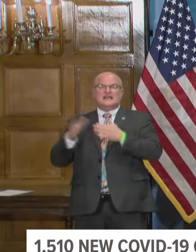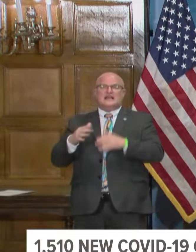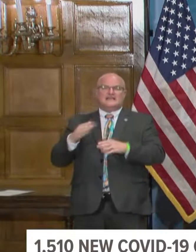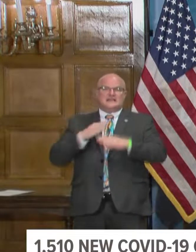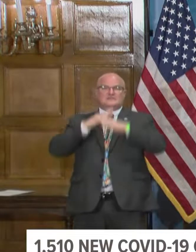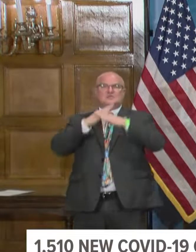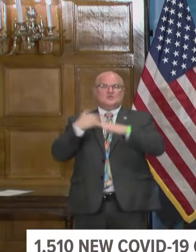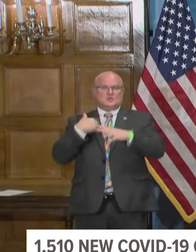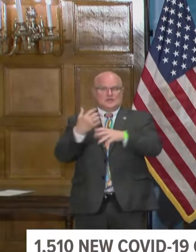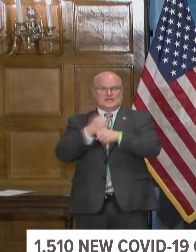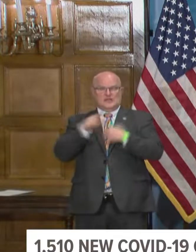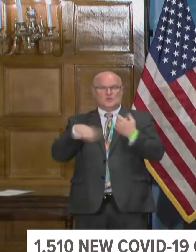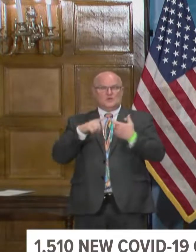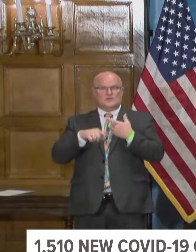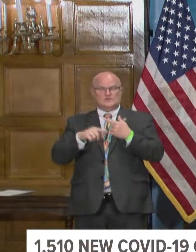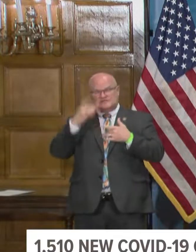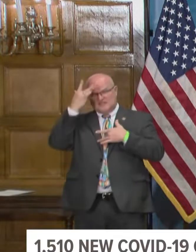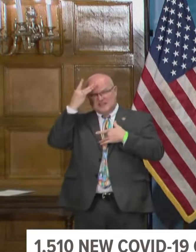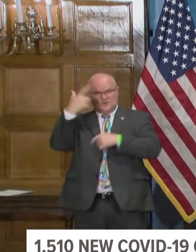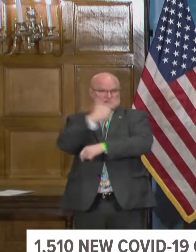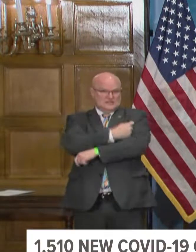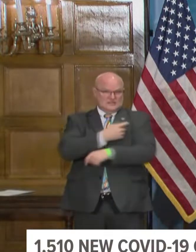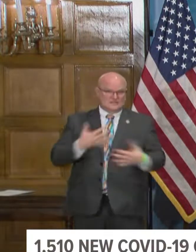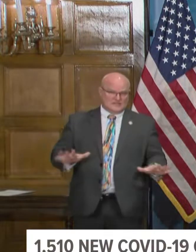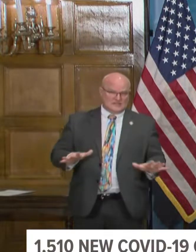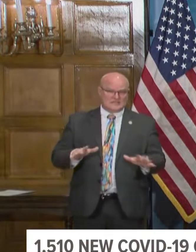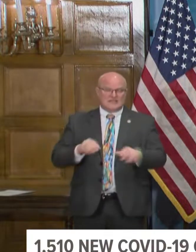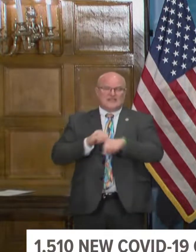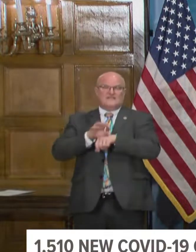get when we're either infected or get the shot, which